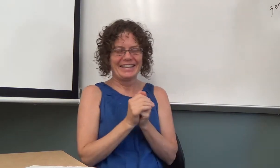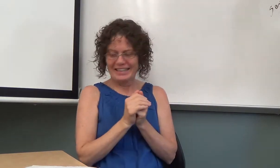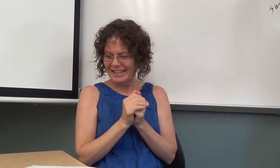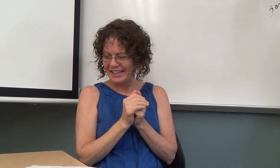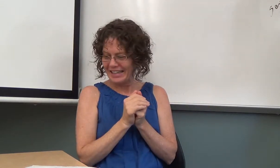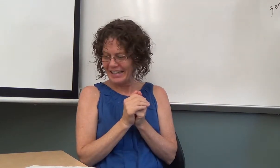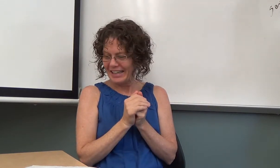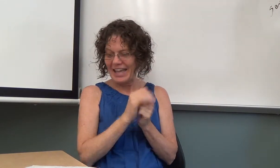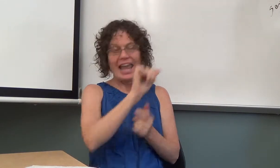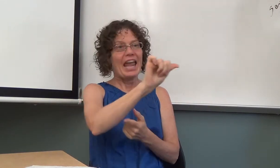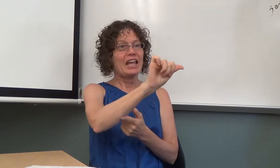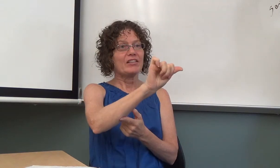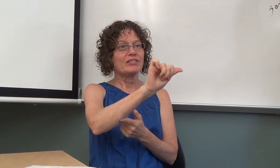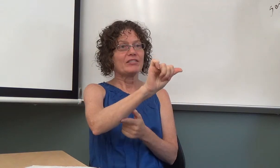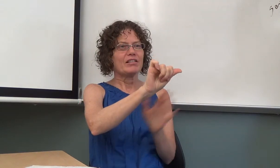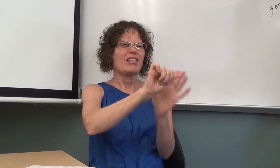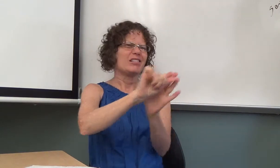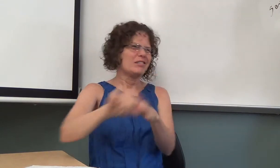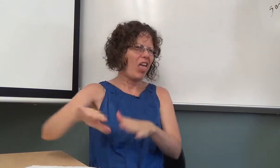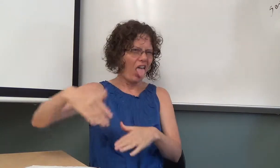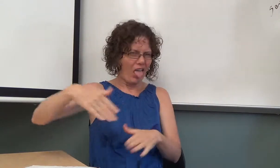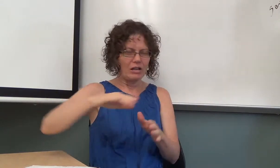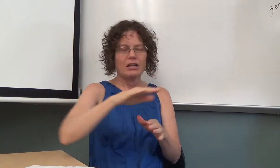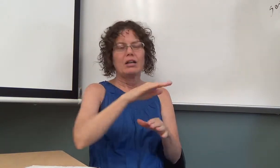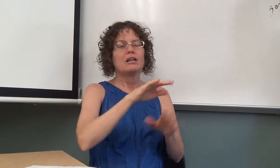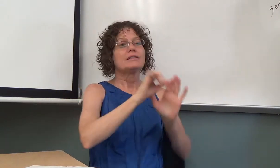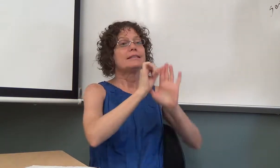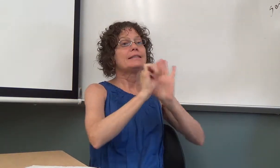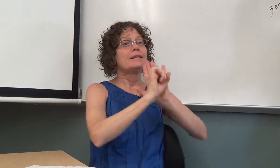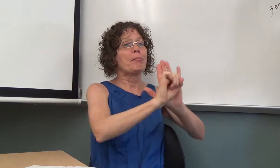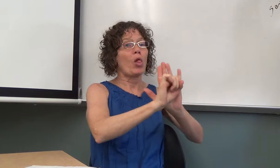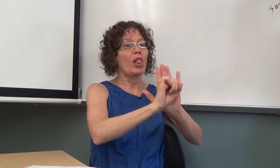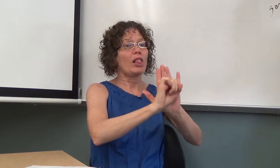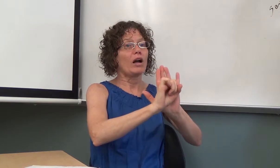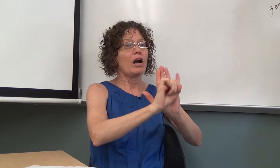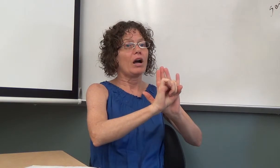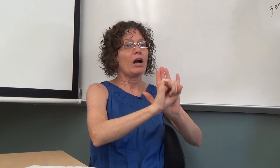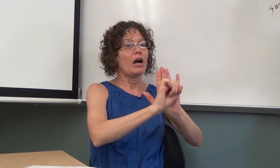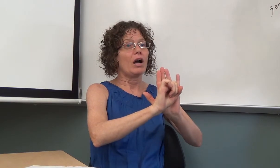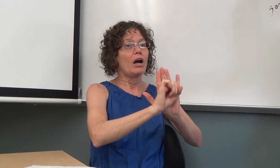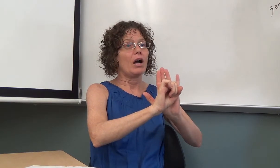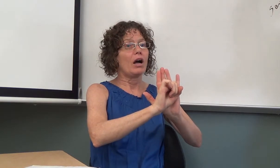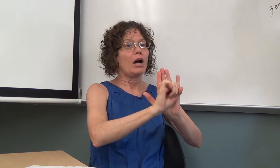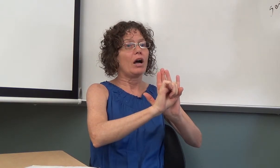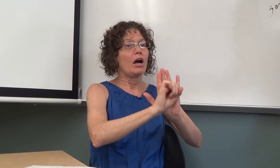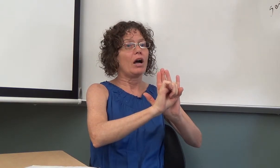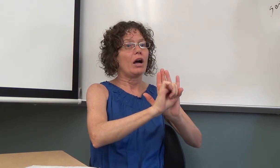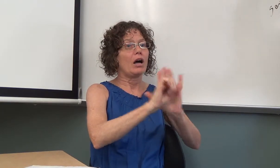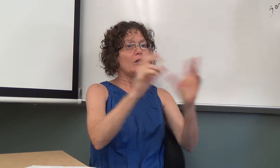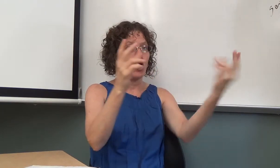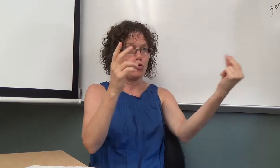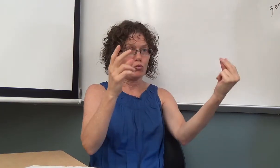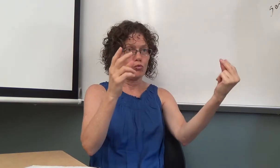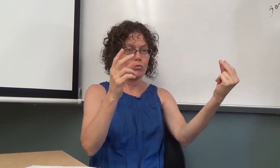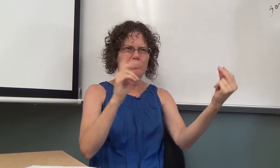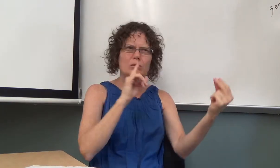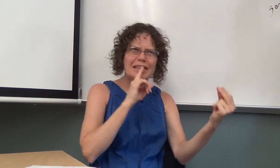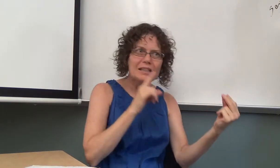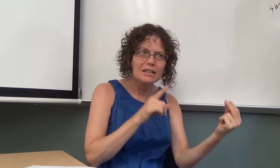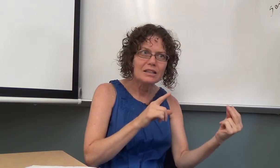about a? No. No. What about symbol? No. You sure? Isn't